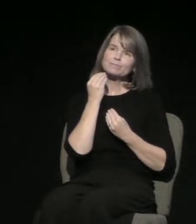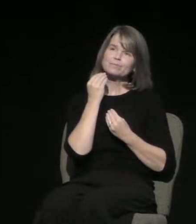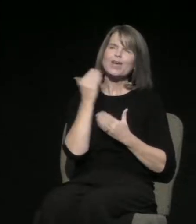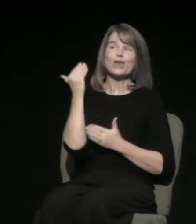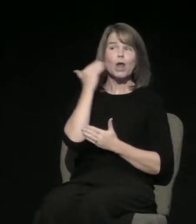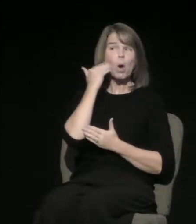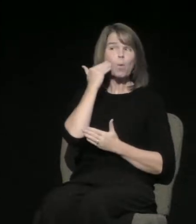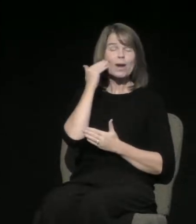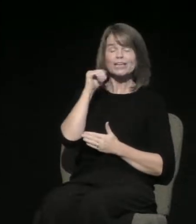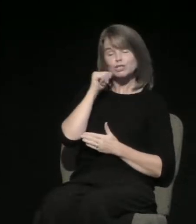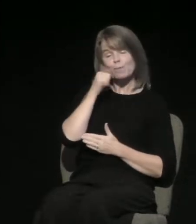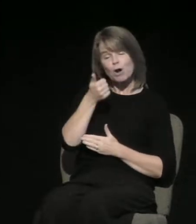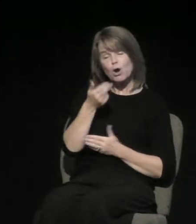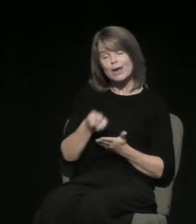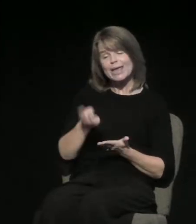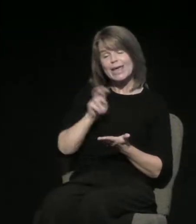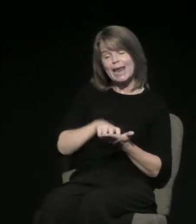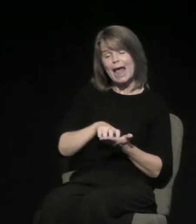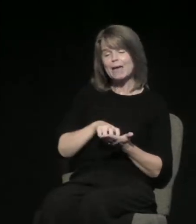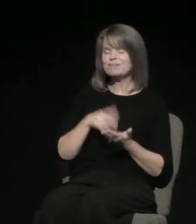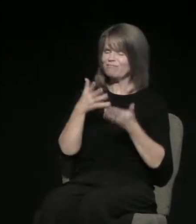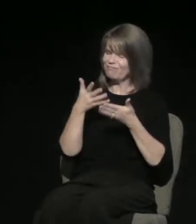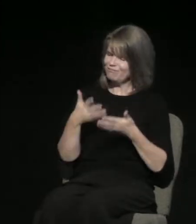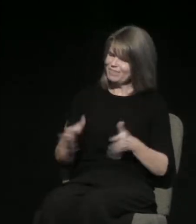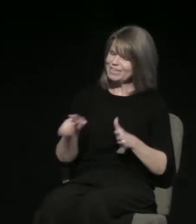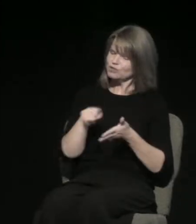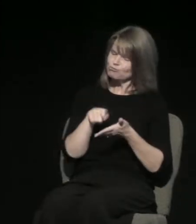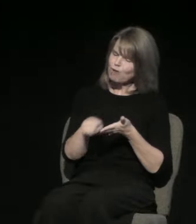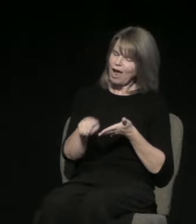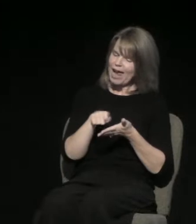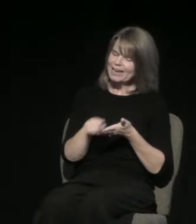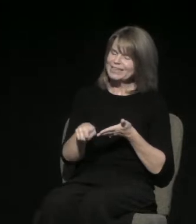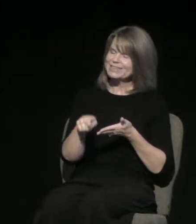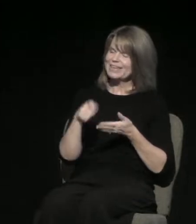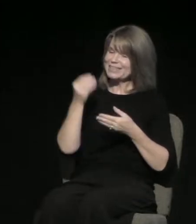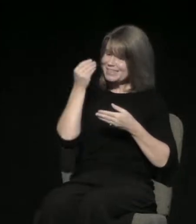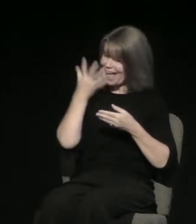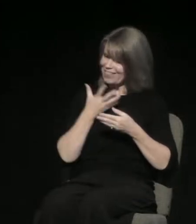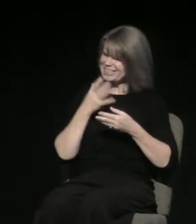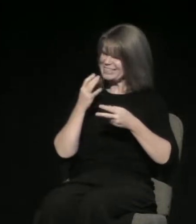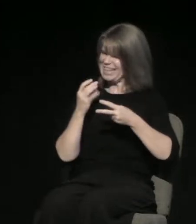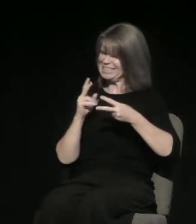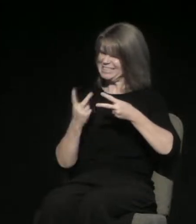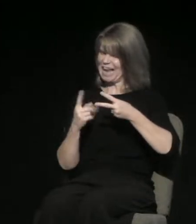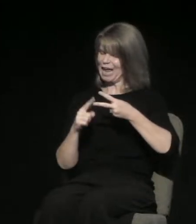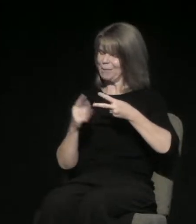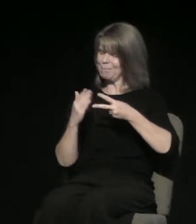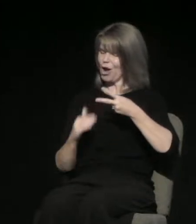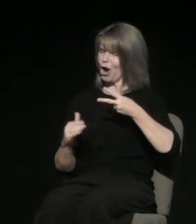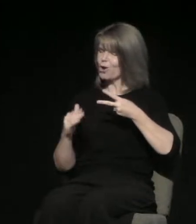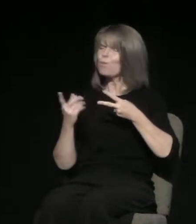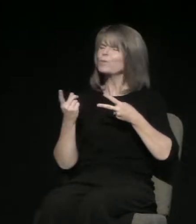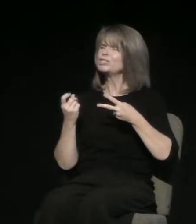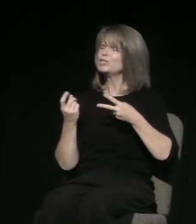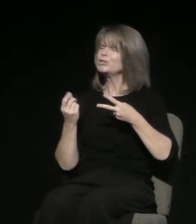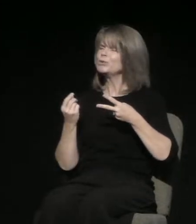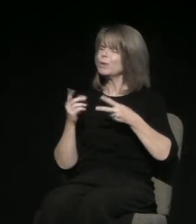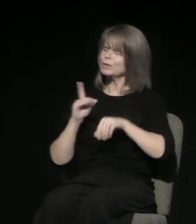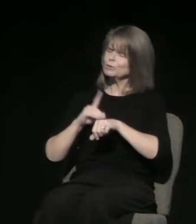Knowing That Tomorrow He Was Going To Get Up And Finish The Letter And Tell Us What We're Supposed To Do As Believers